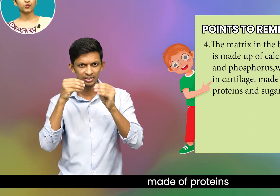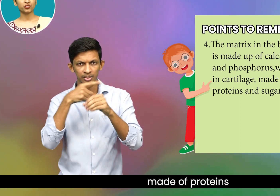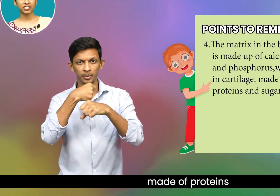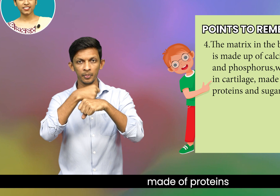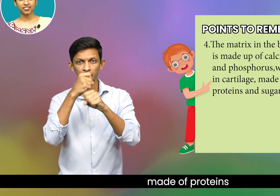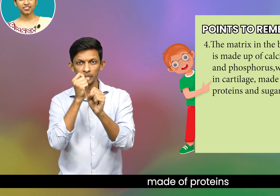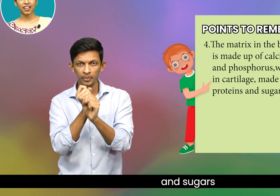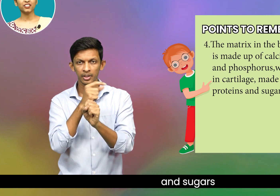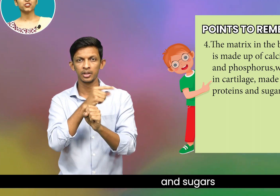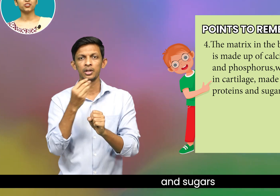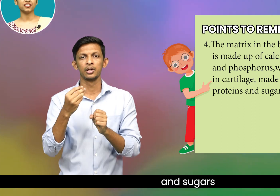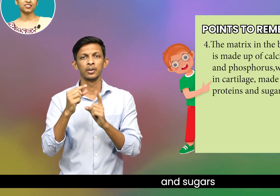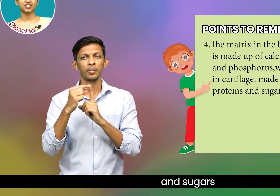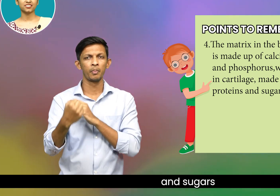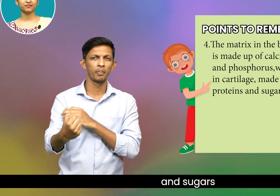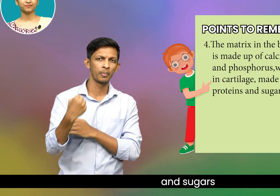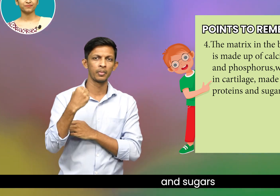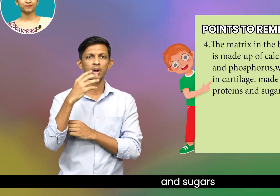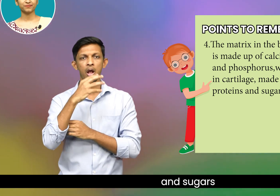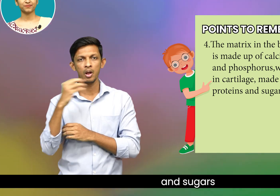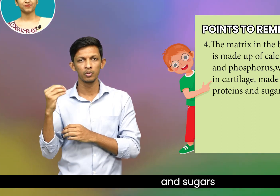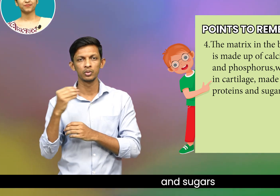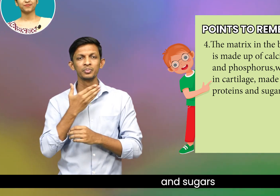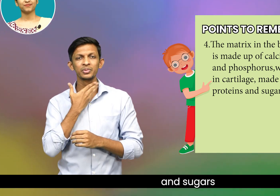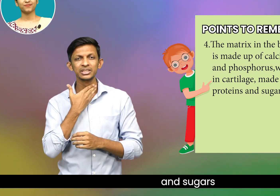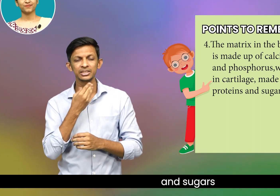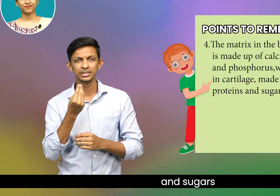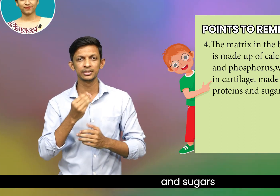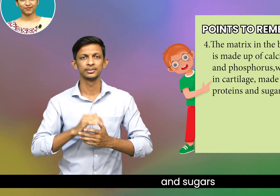of proteins and sugars.